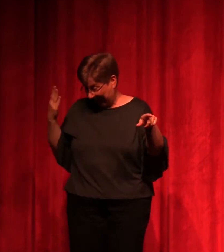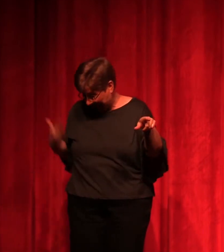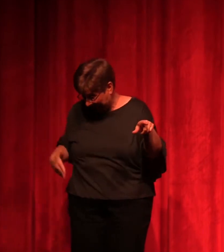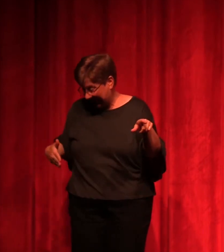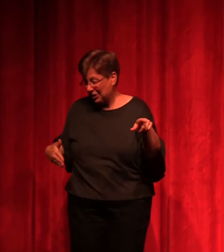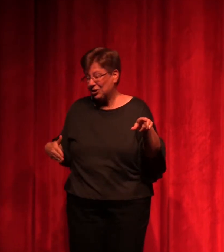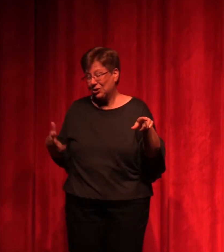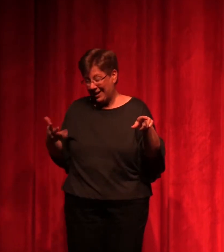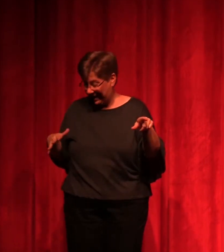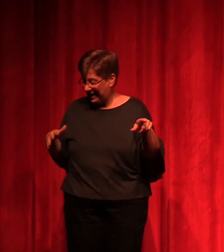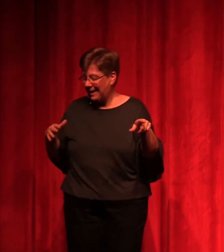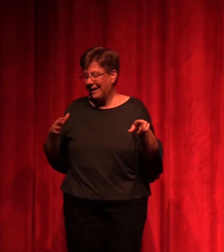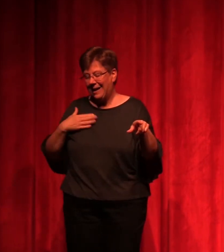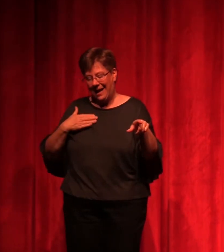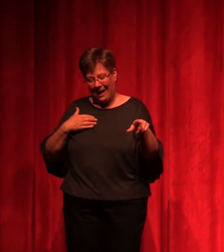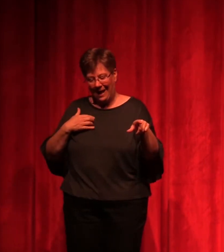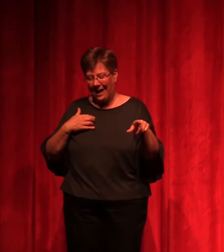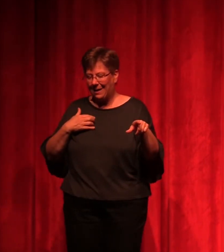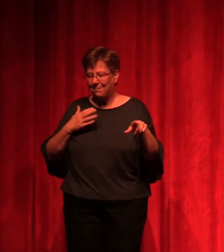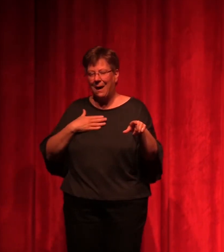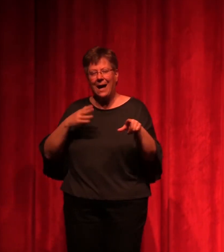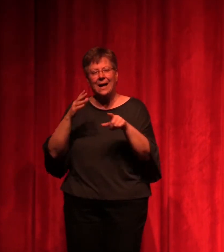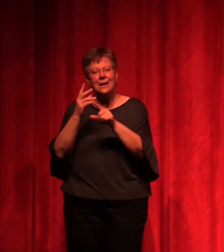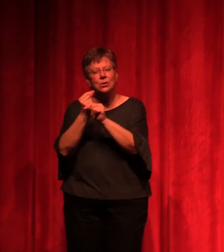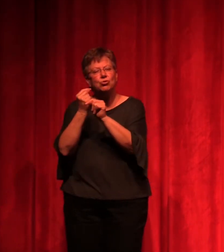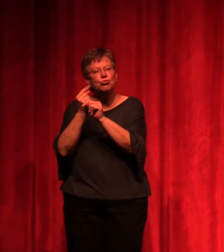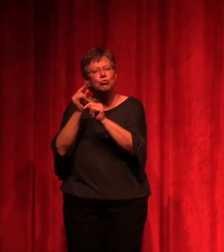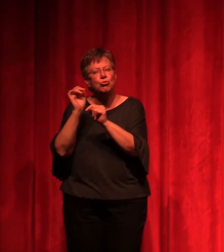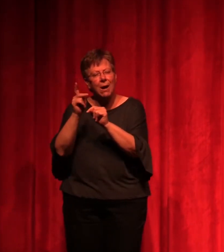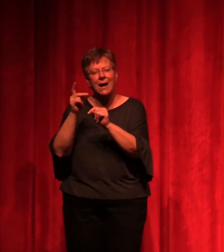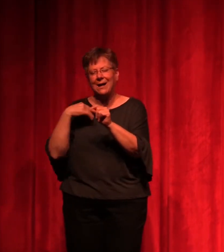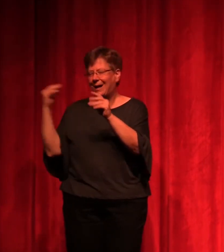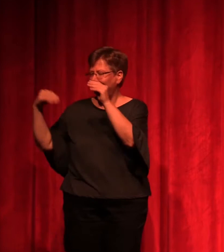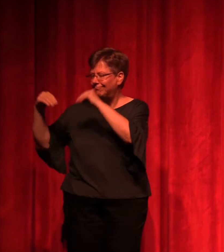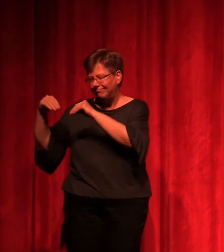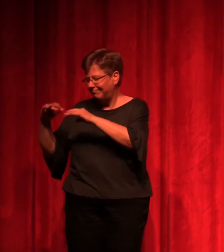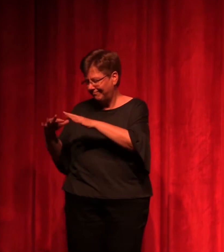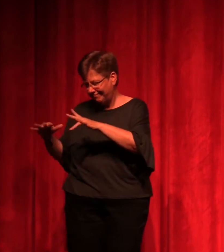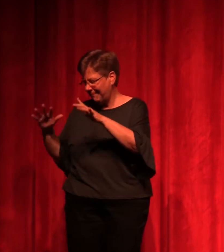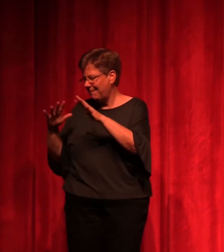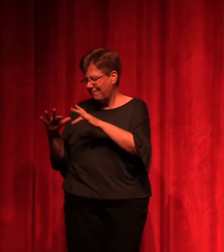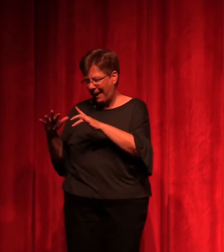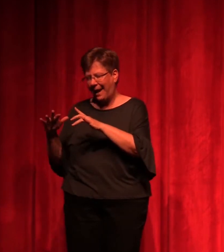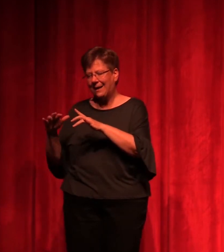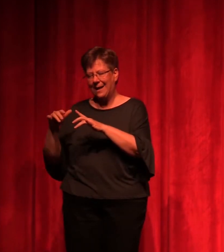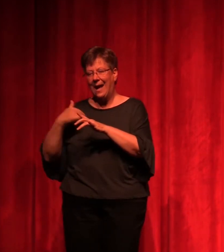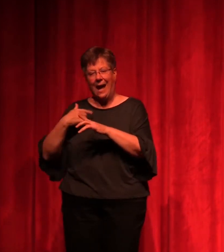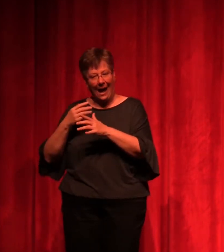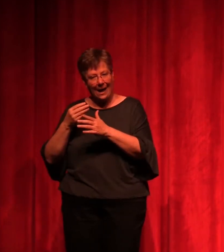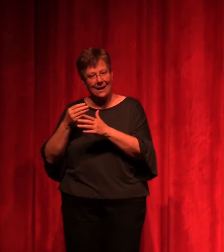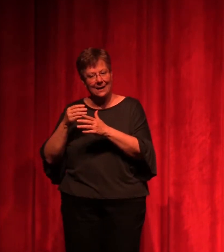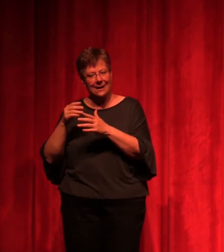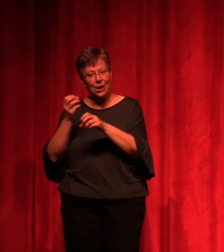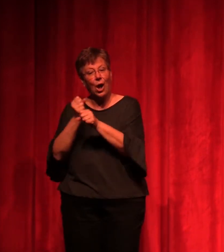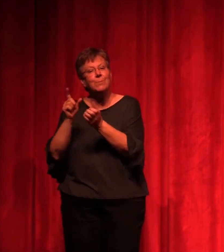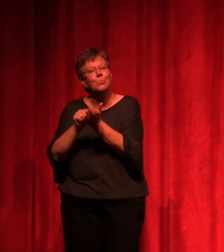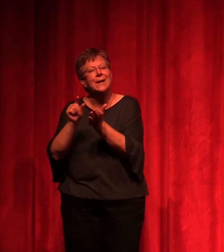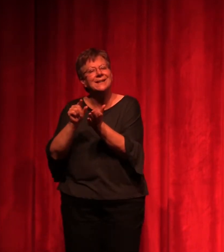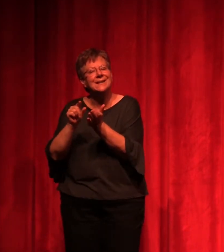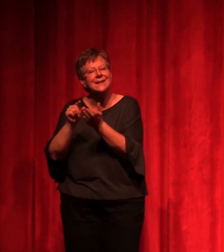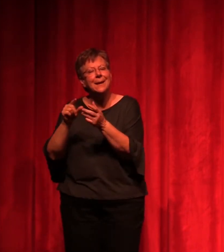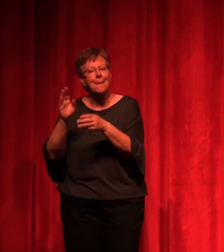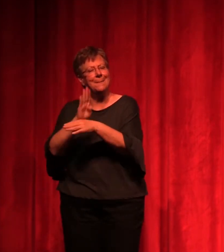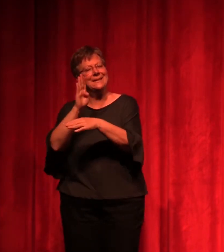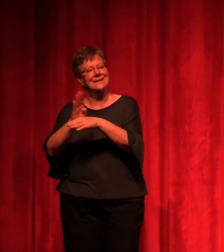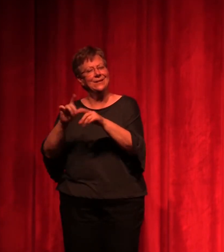my truck all outfitted. I had all the shoes and the racks and the forge and everything in back. And I was so proud. I had these business cards printed up. It said Mike Robinson,